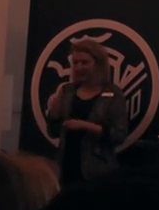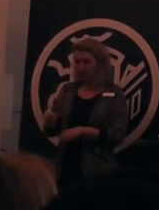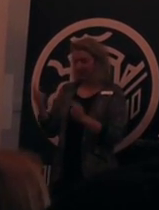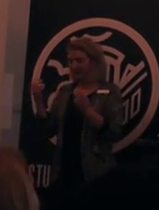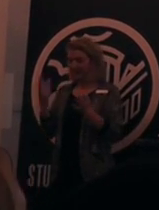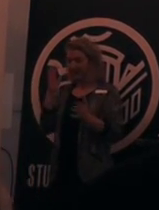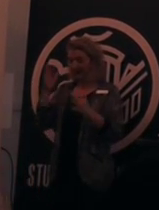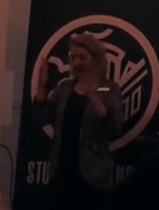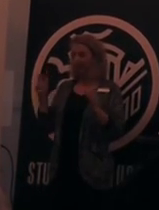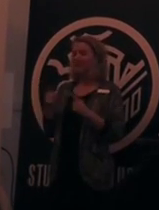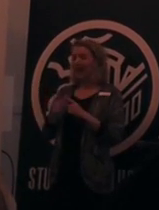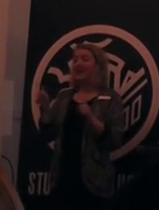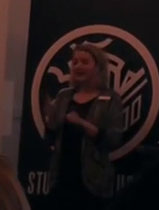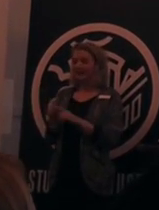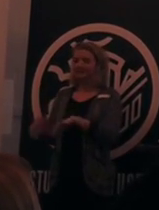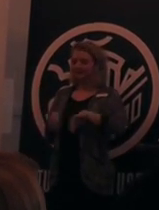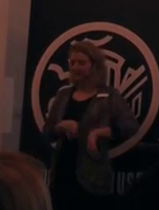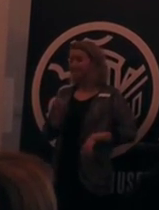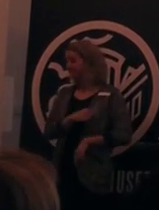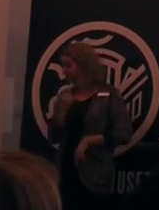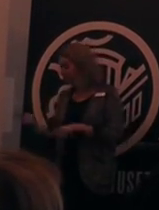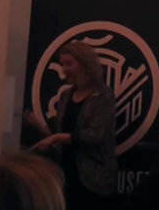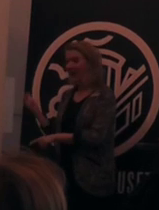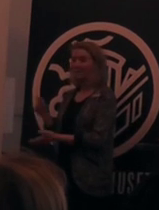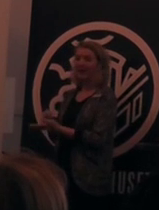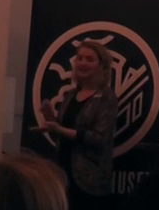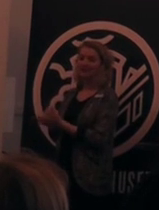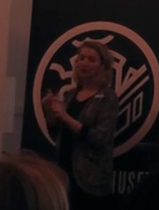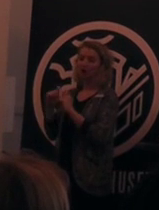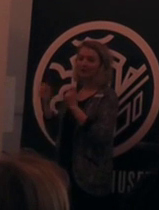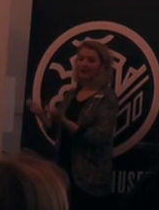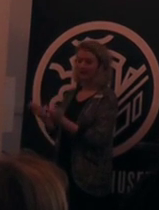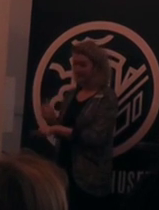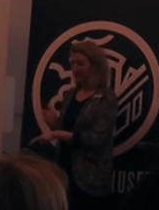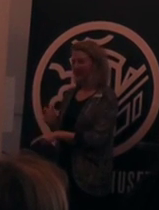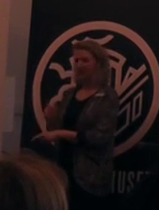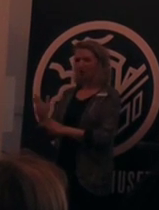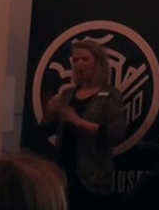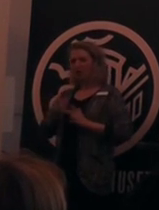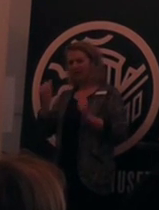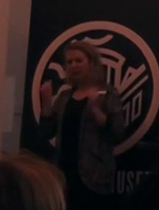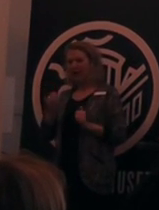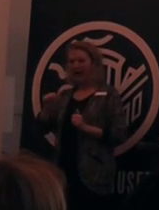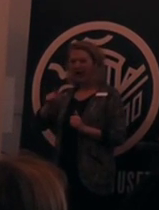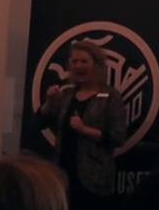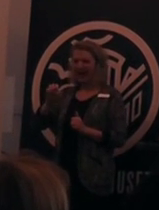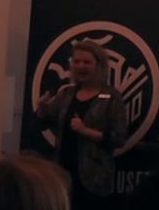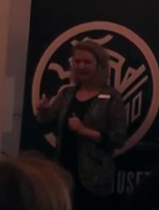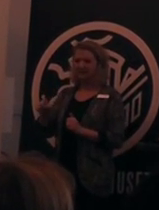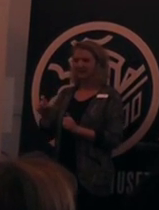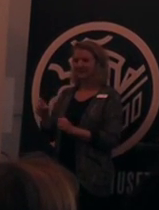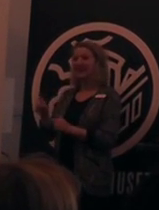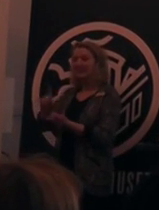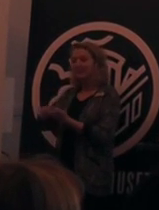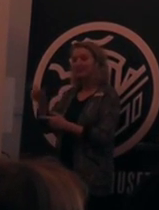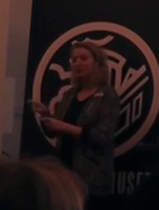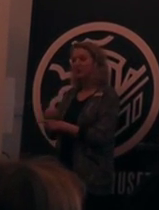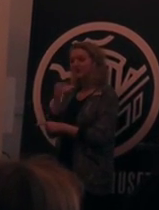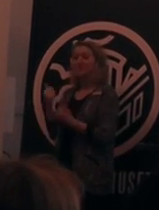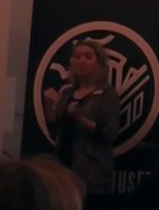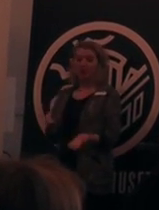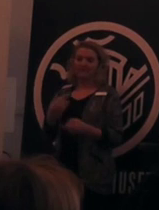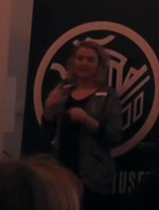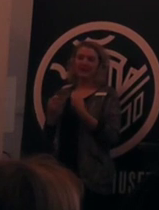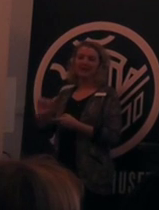we went, and we had a press conference, and this young man named Alex, and he's, again, another person who's allowed me to tell a story, who